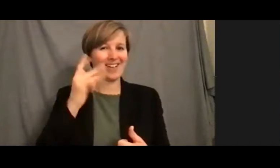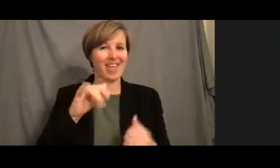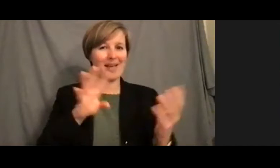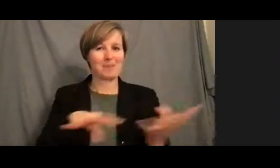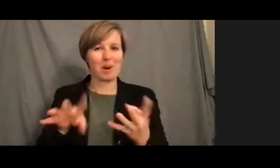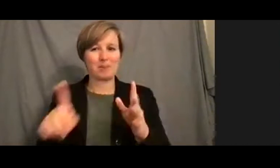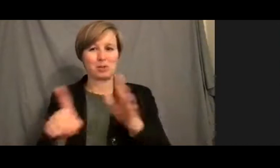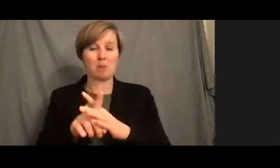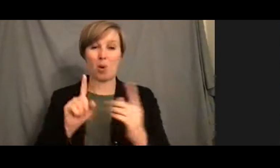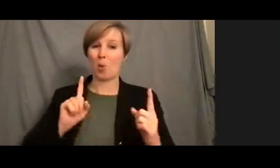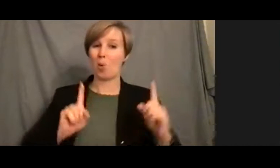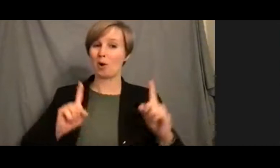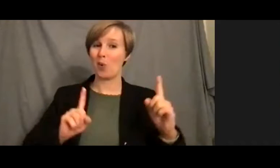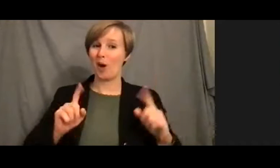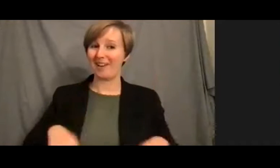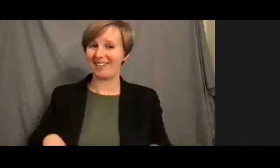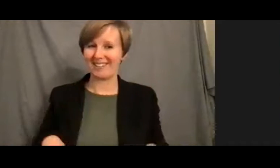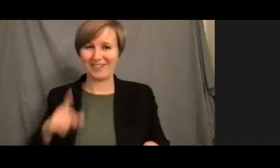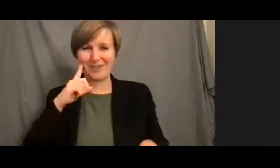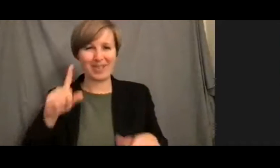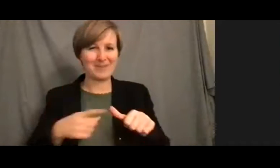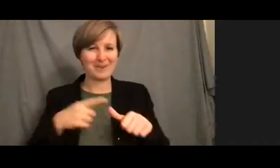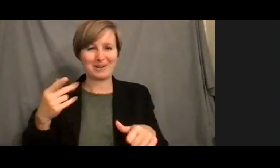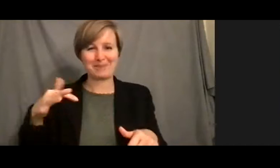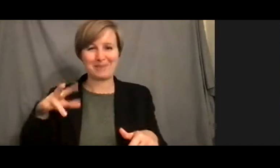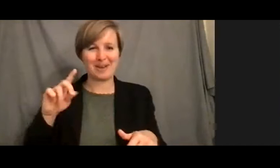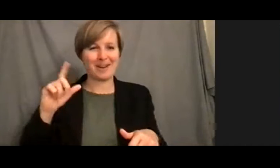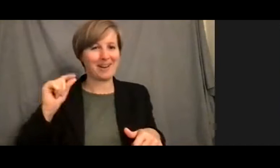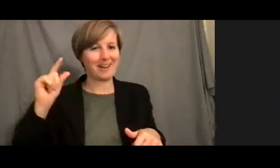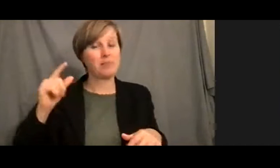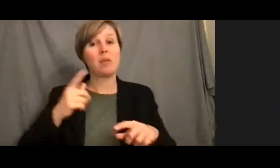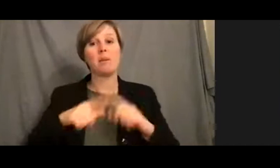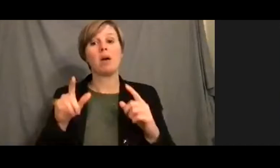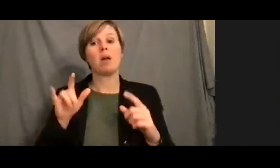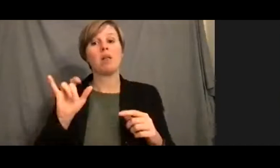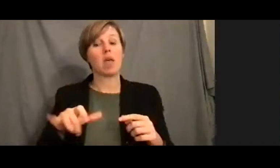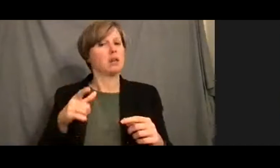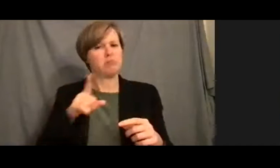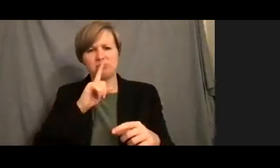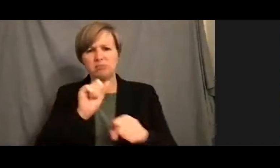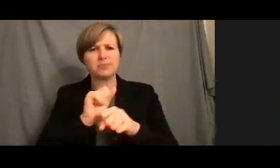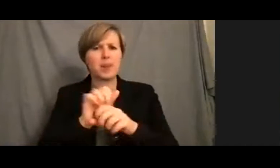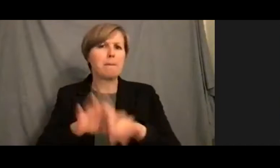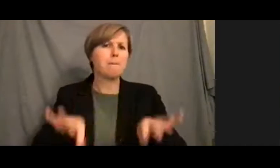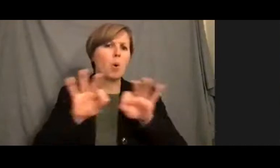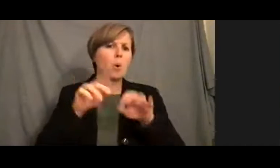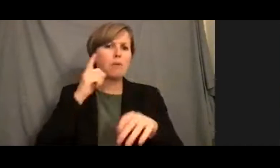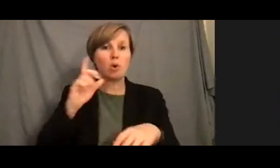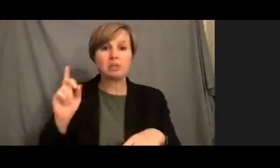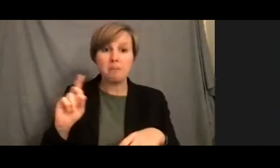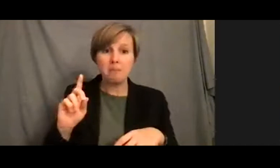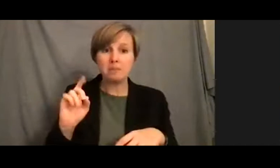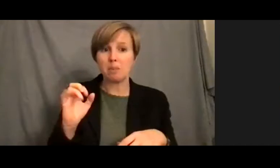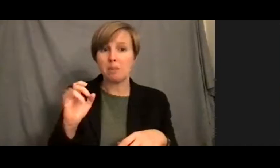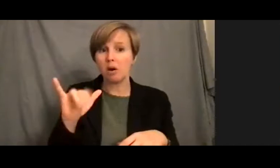screen. It's 1-1 in the first period, but it is important to democracy and to our community that there's